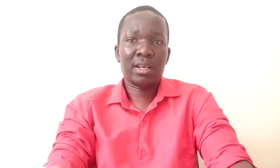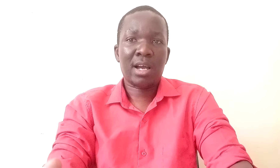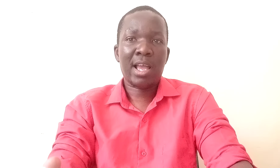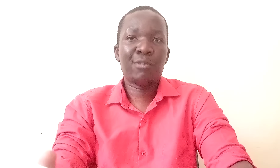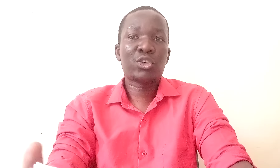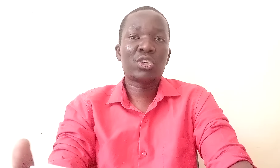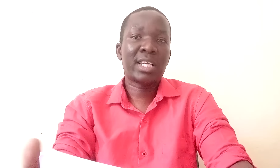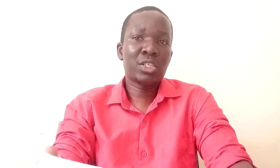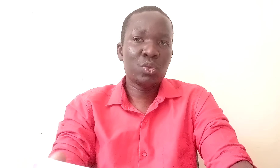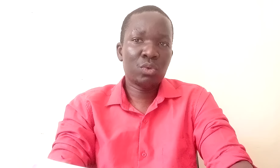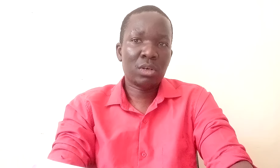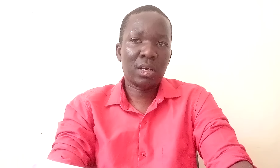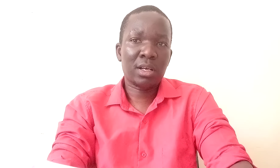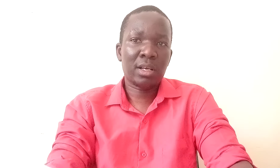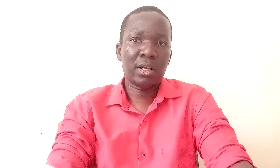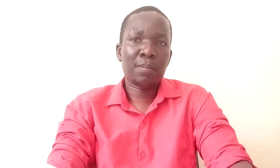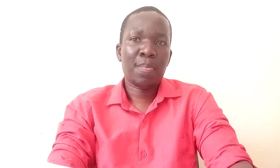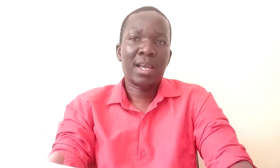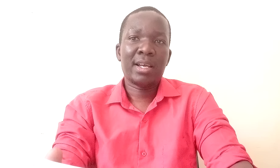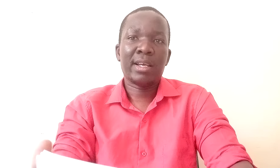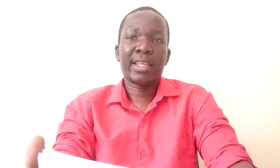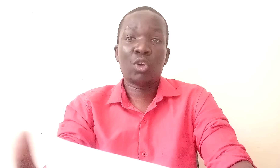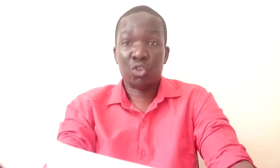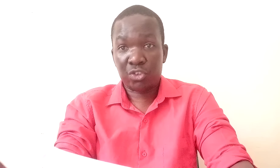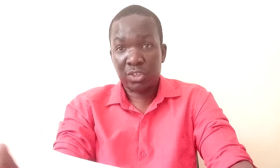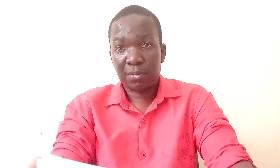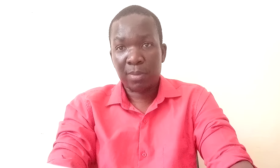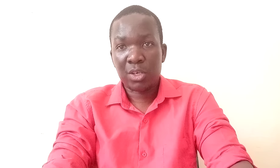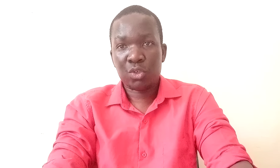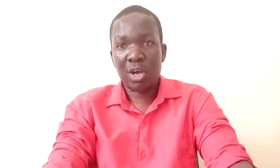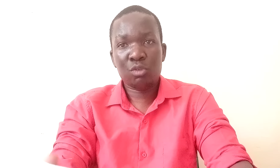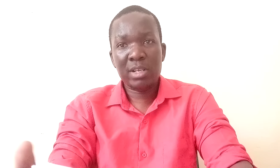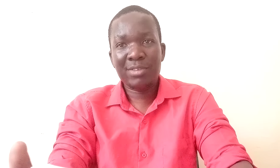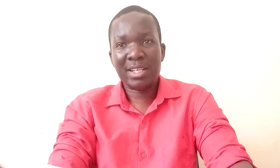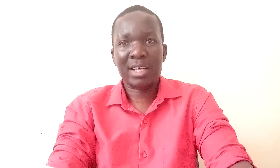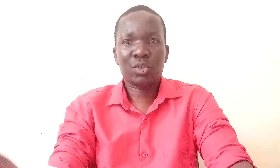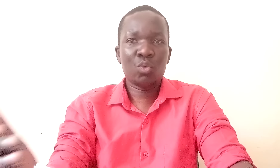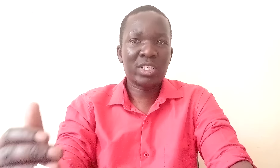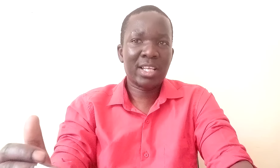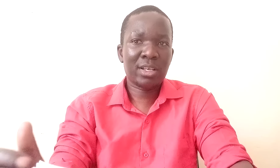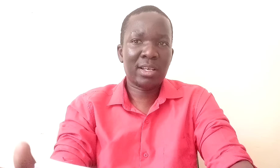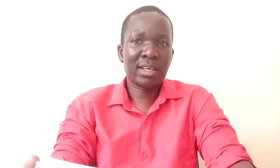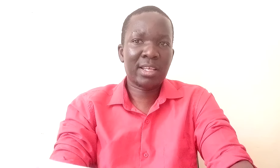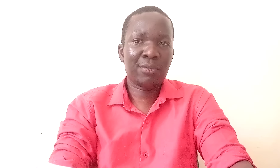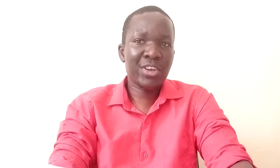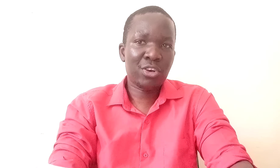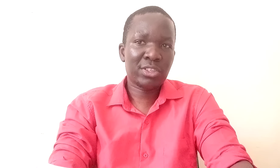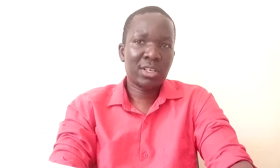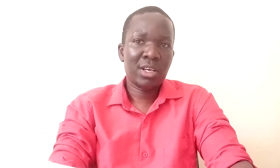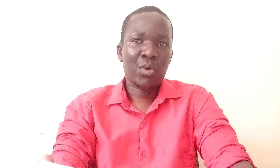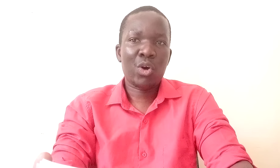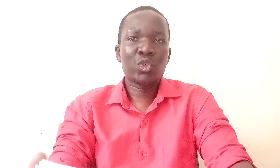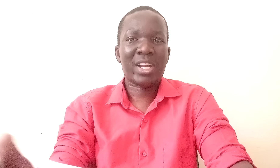I have also sent you the notes. So I want to believe that as you watch the videos, you're also